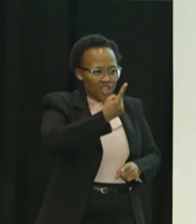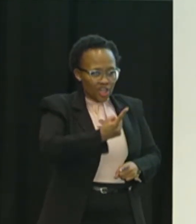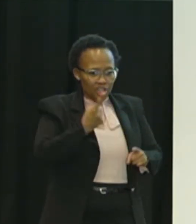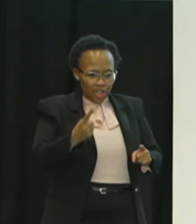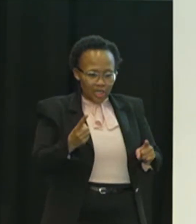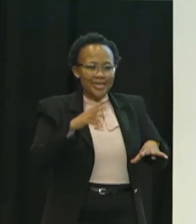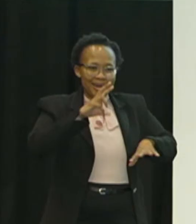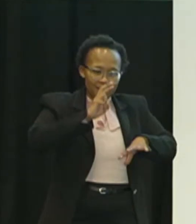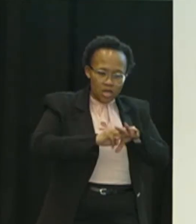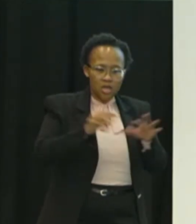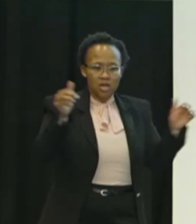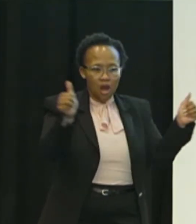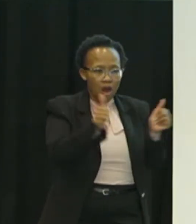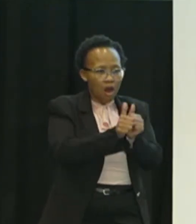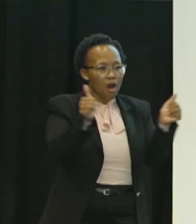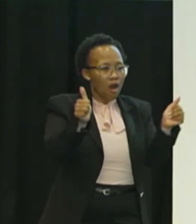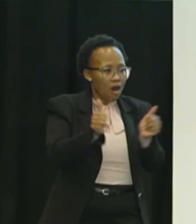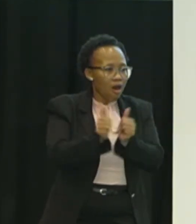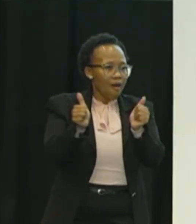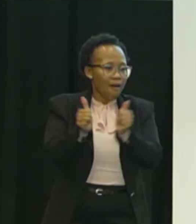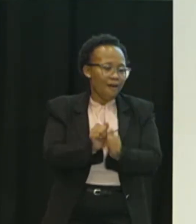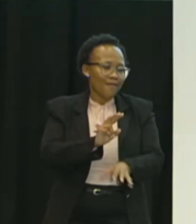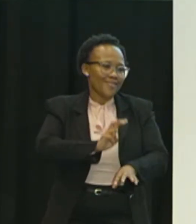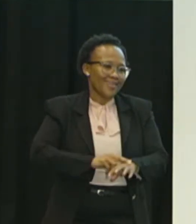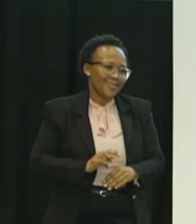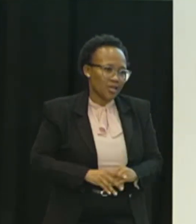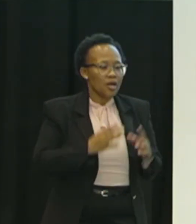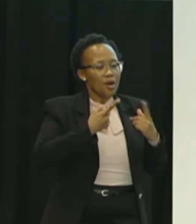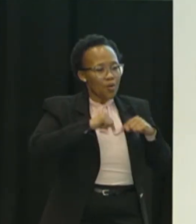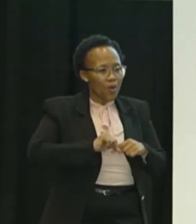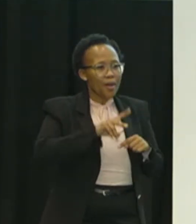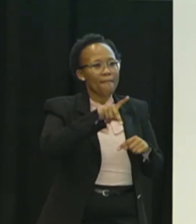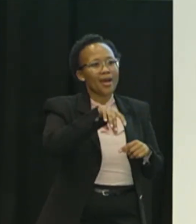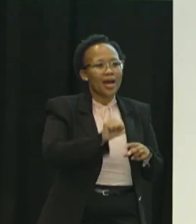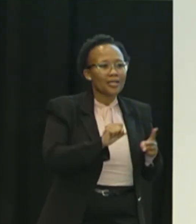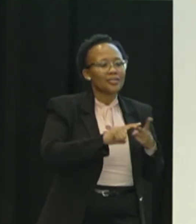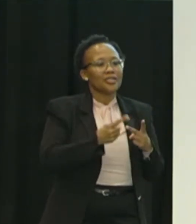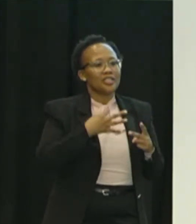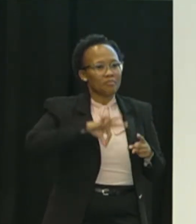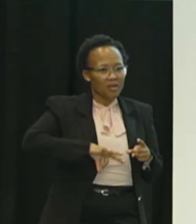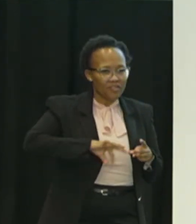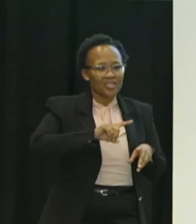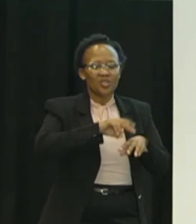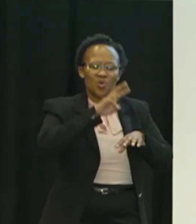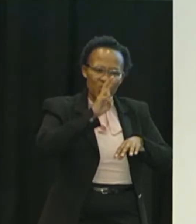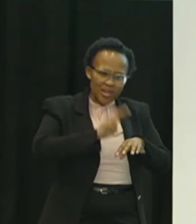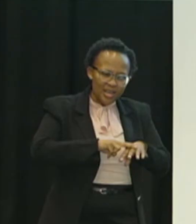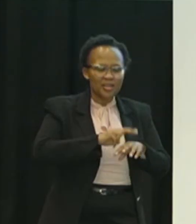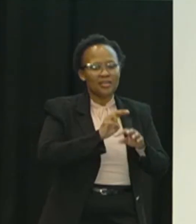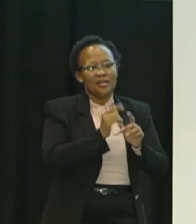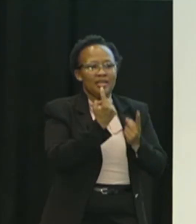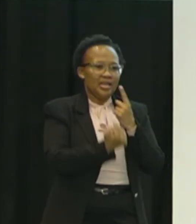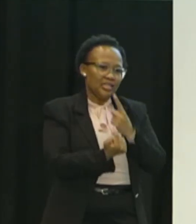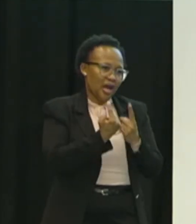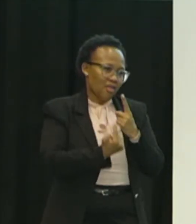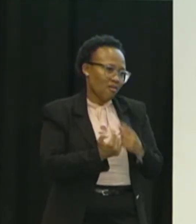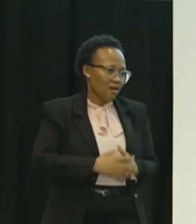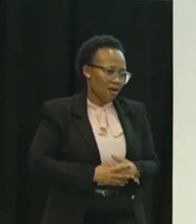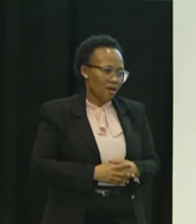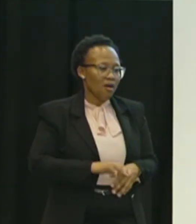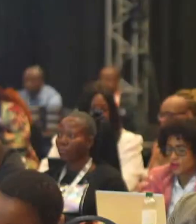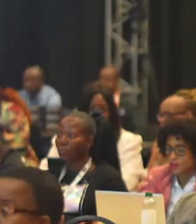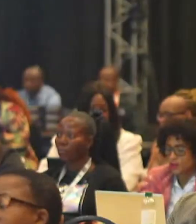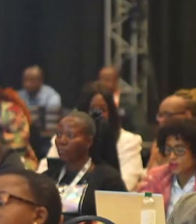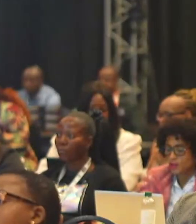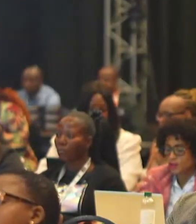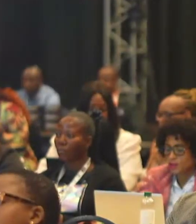other as implementers, as programmers, as peers, as beneficiaries, if it at all we're gonna end